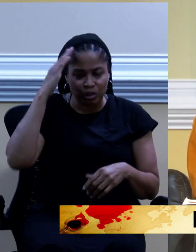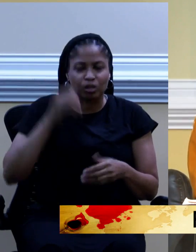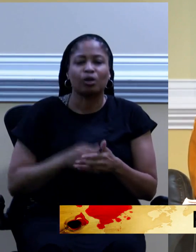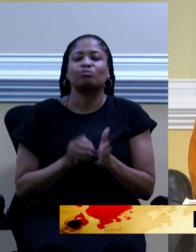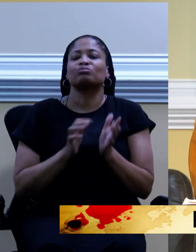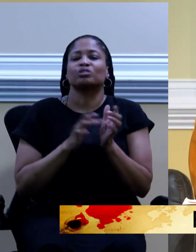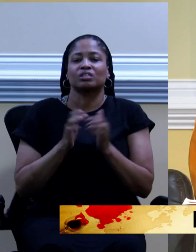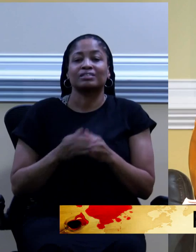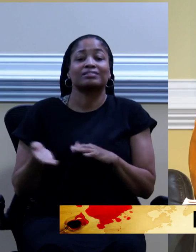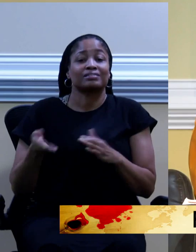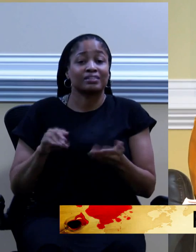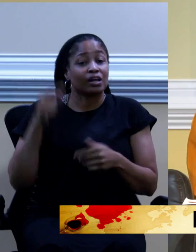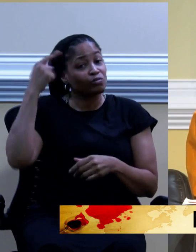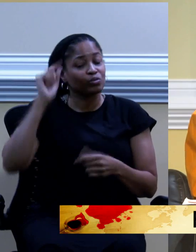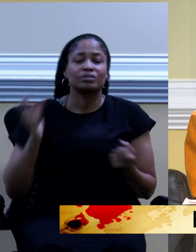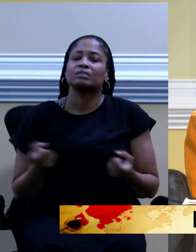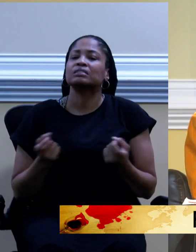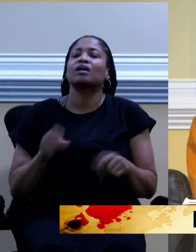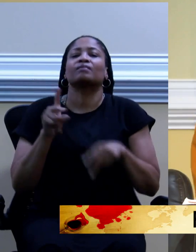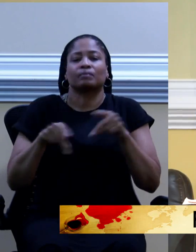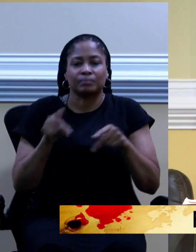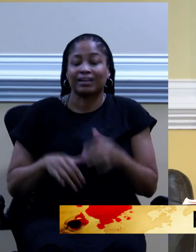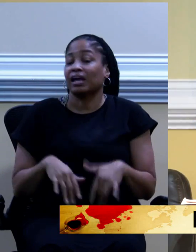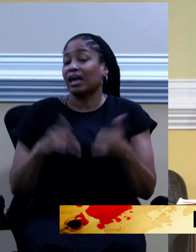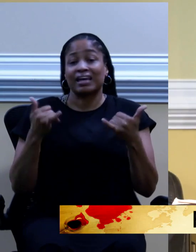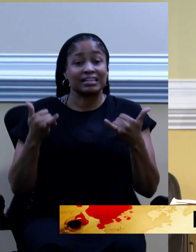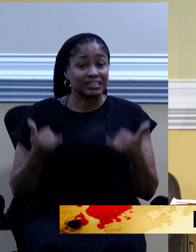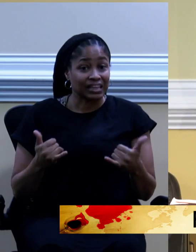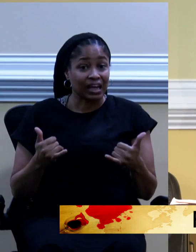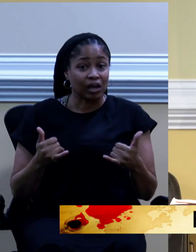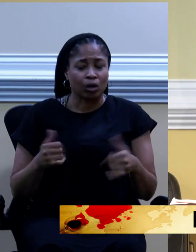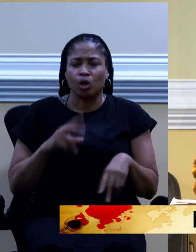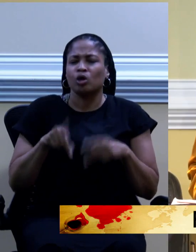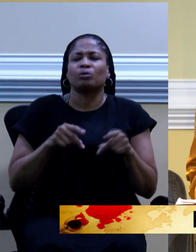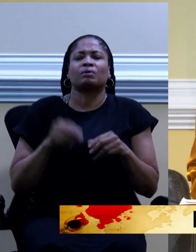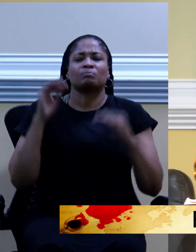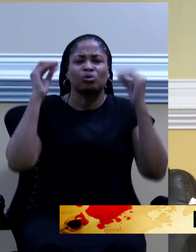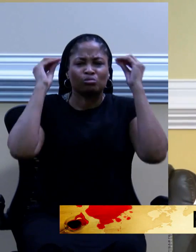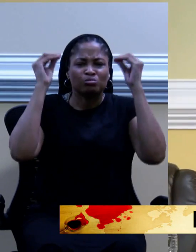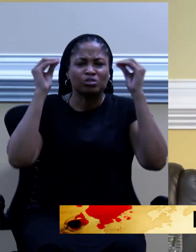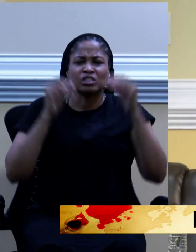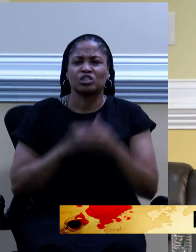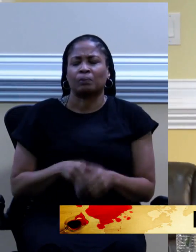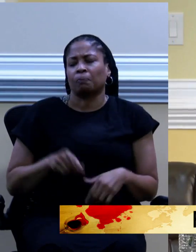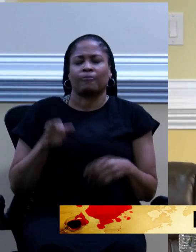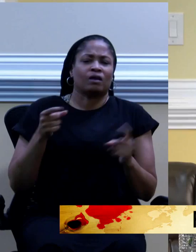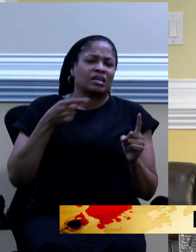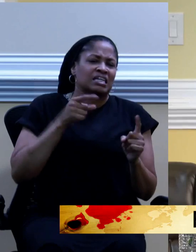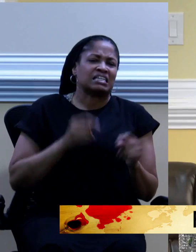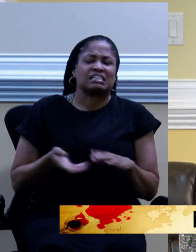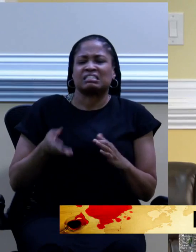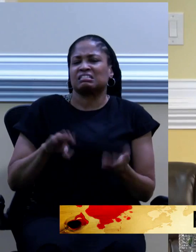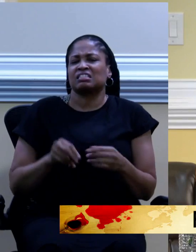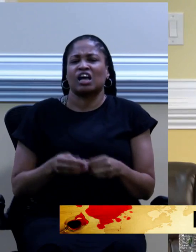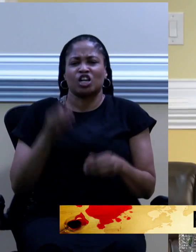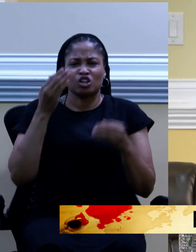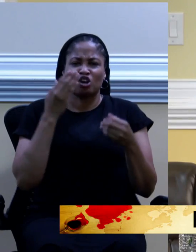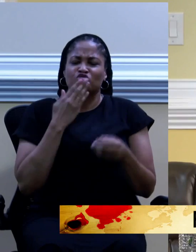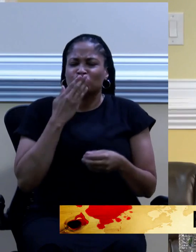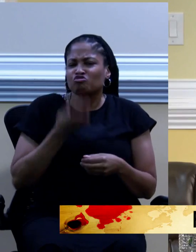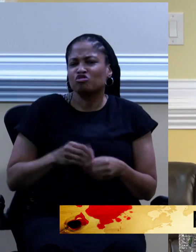the people. But nowadays, it's been teaching by everybody that he died on Good Friday and rose Easter Sunday